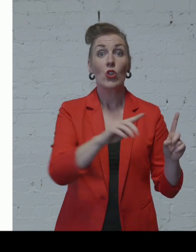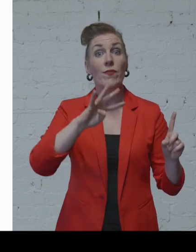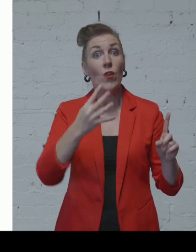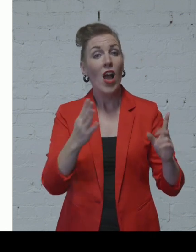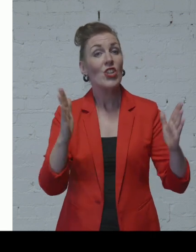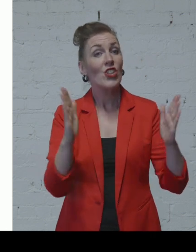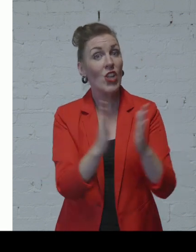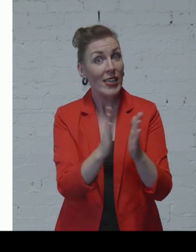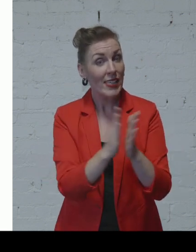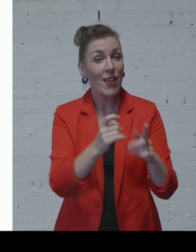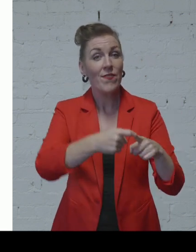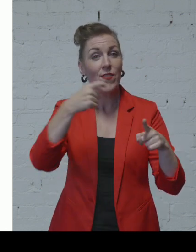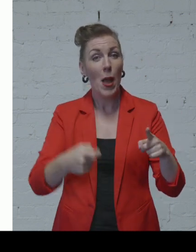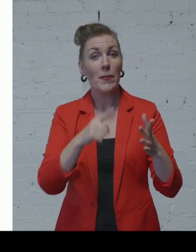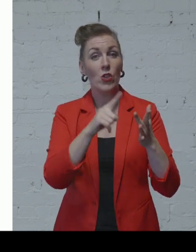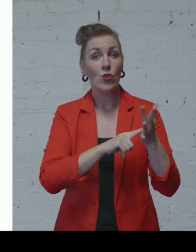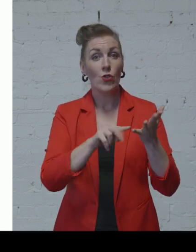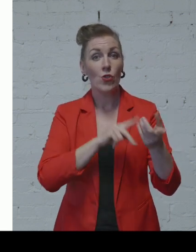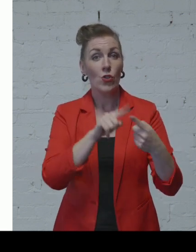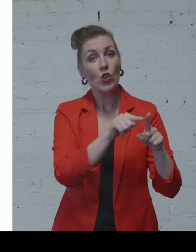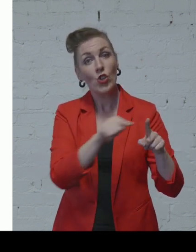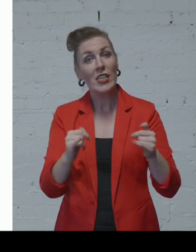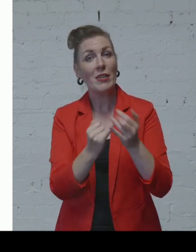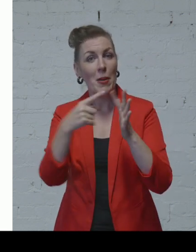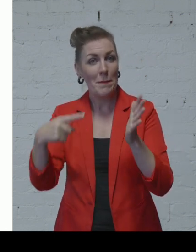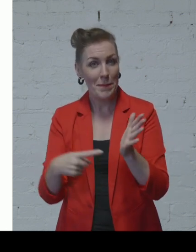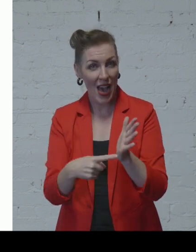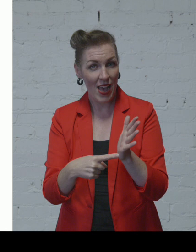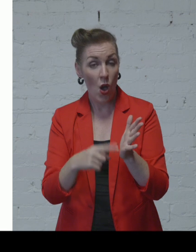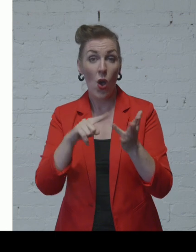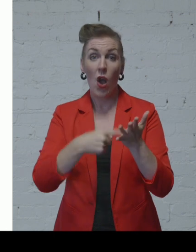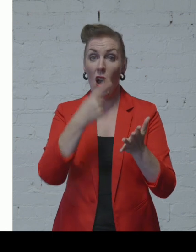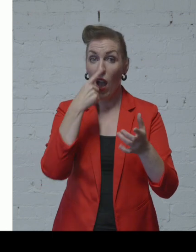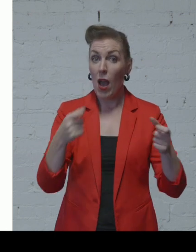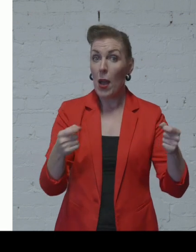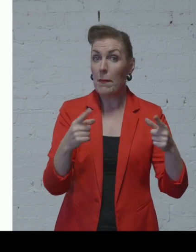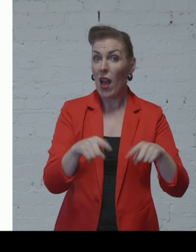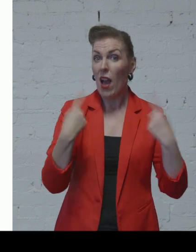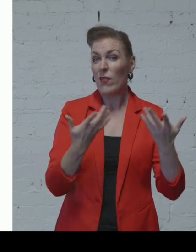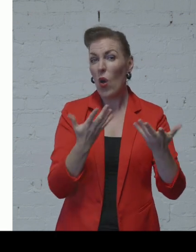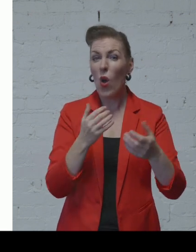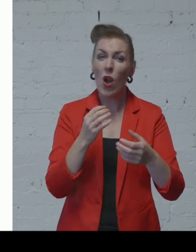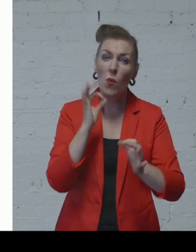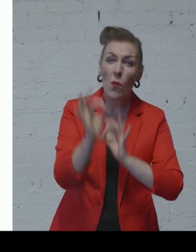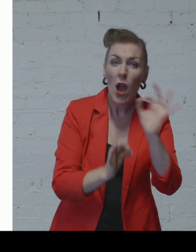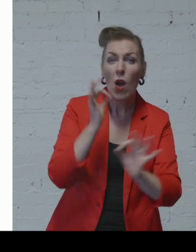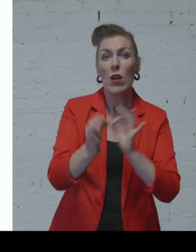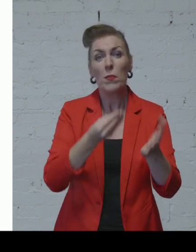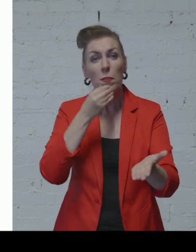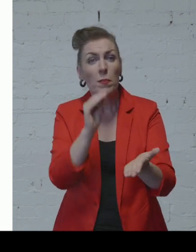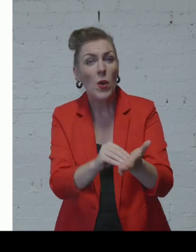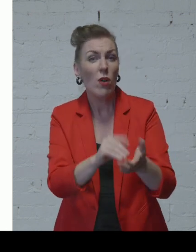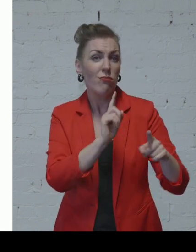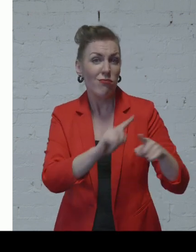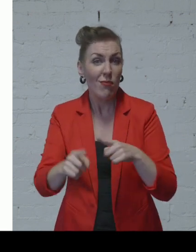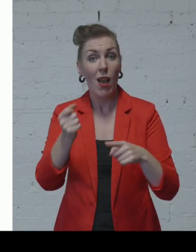round, and 10 a.m. to 4 p.m. on Sunday from June to September. Or you can email us